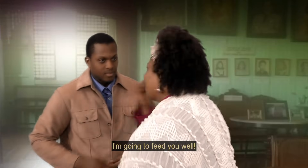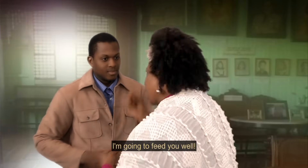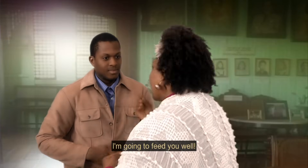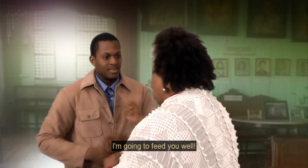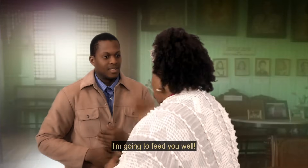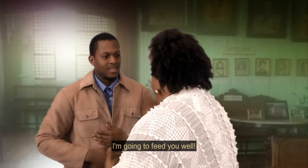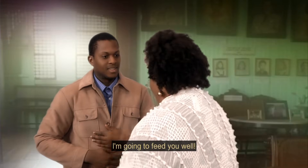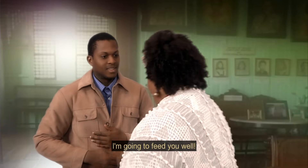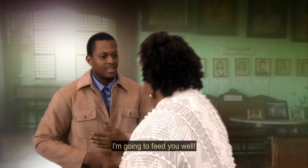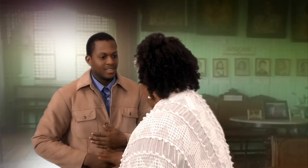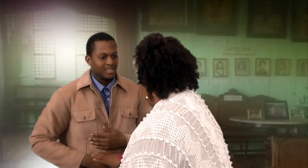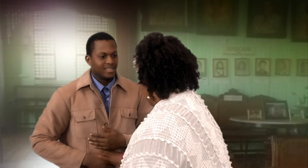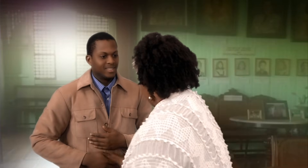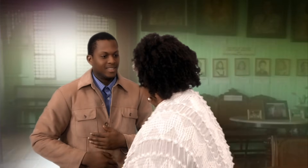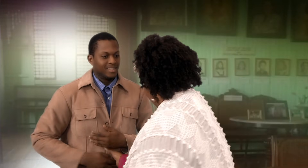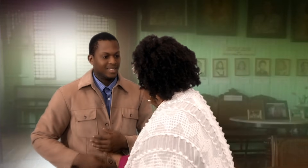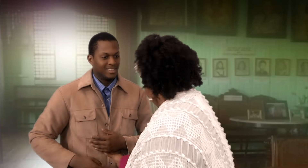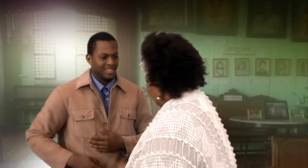feed you well.